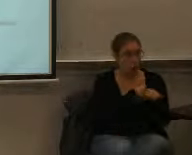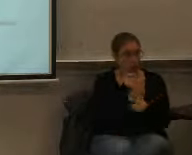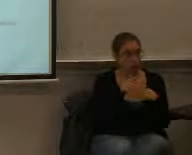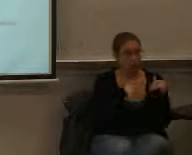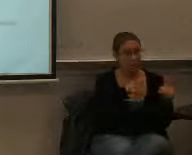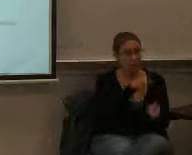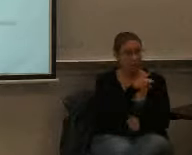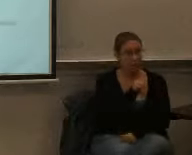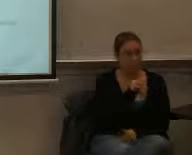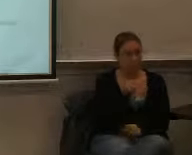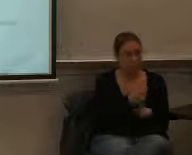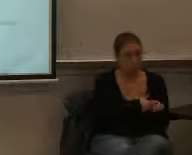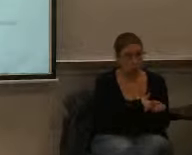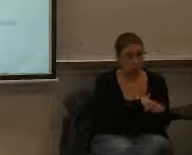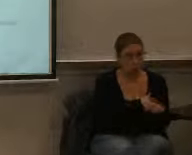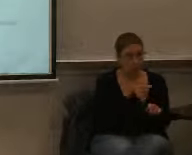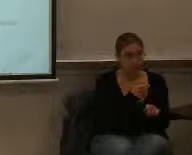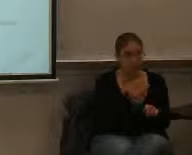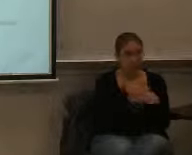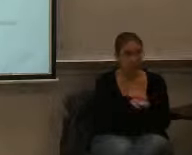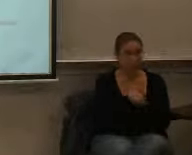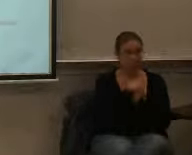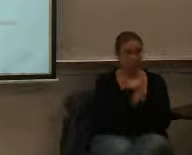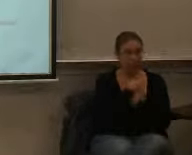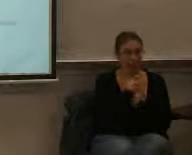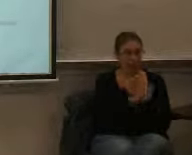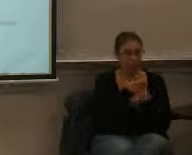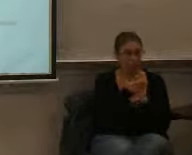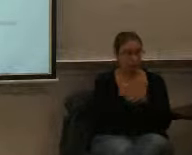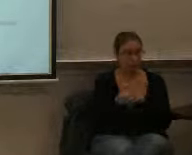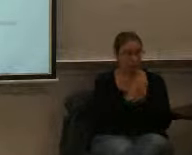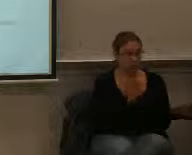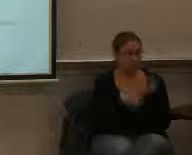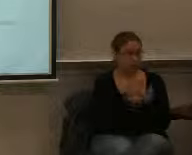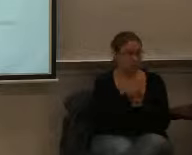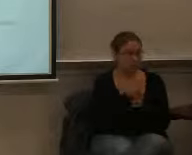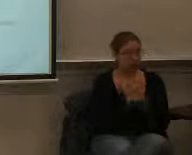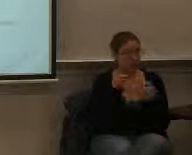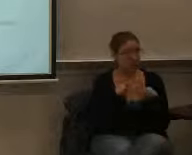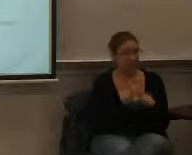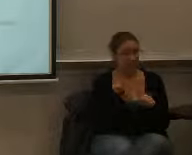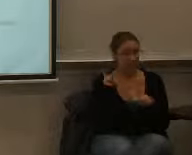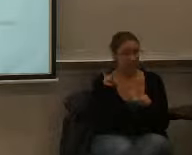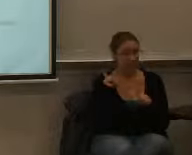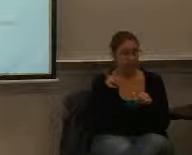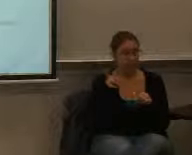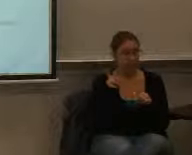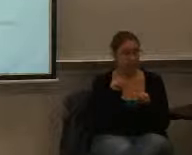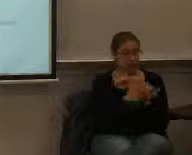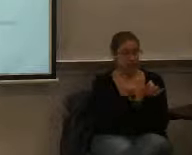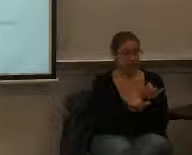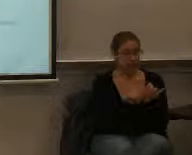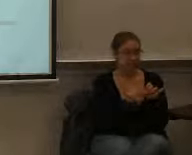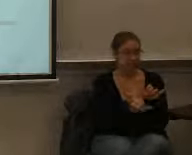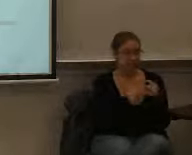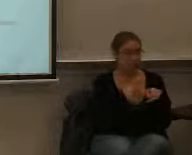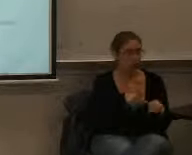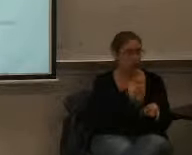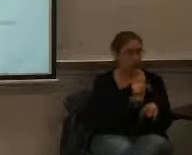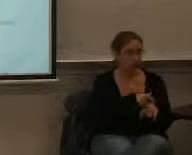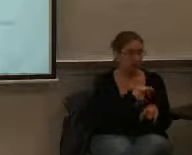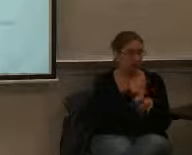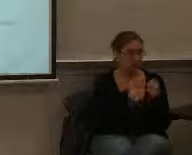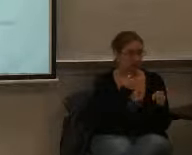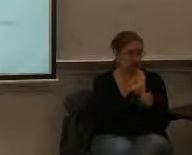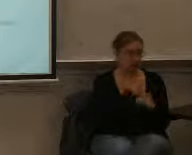long. And they've come into lakes throughout this part of the world. And they can basically hang in there during times of